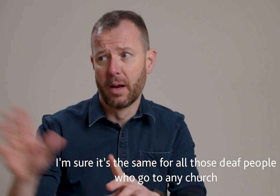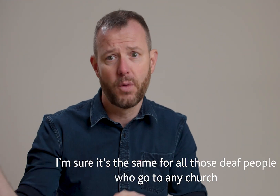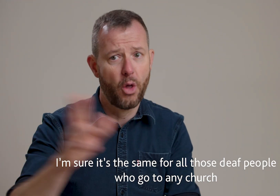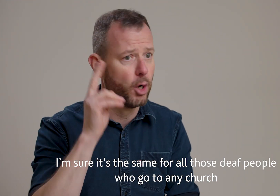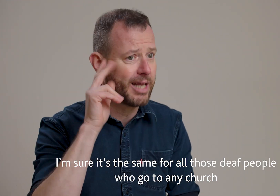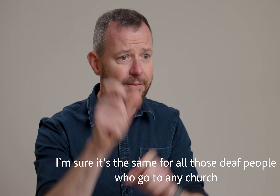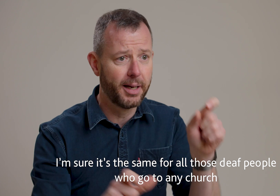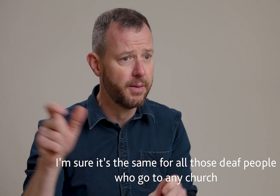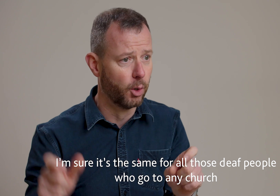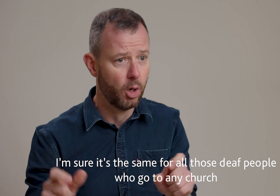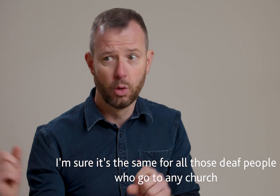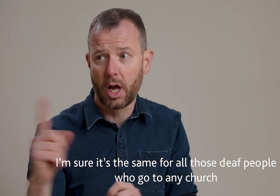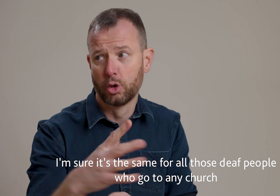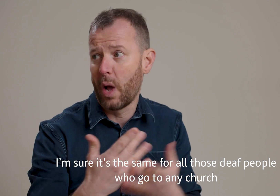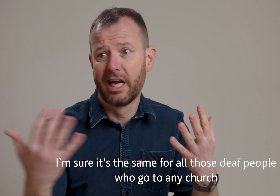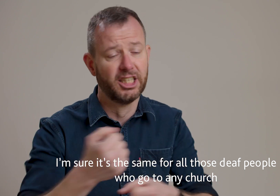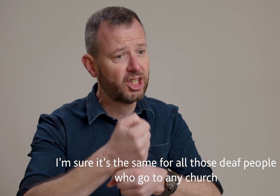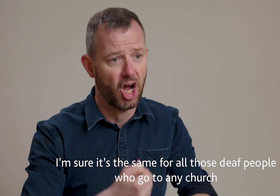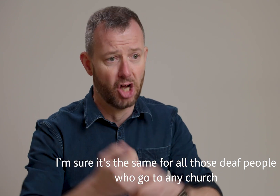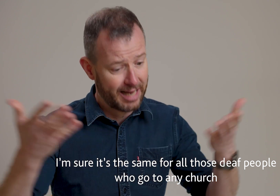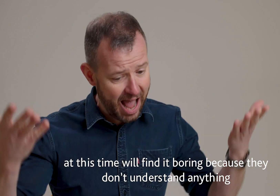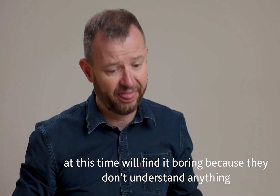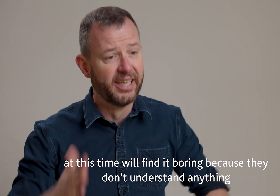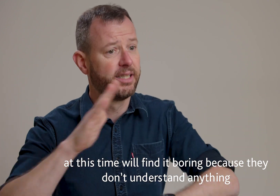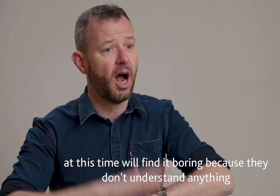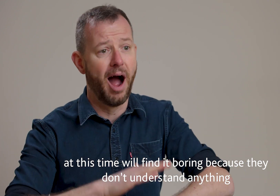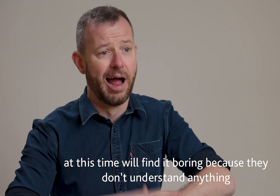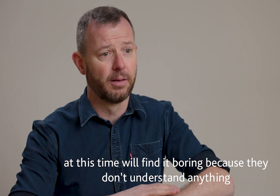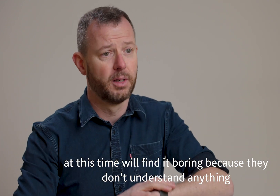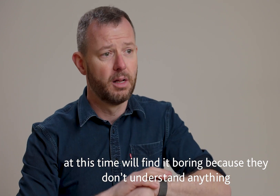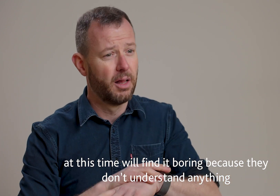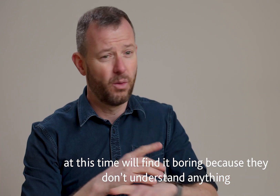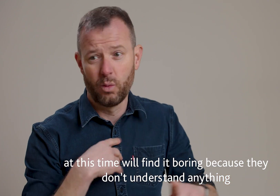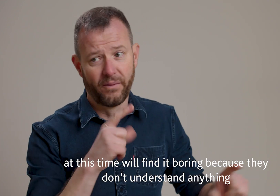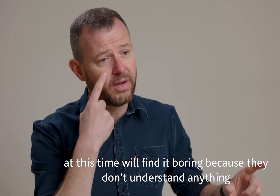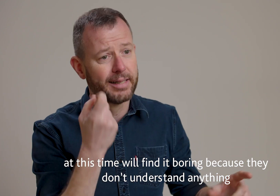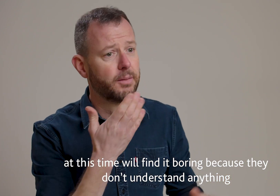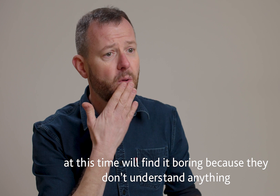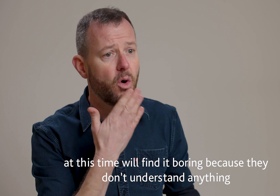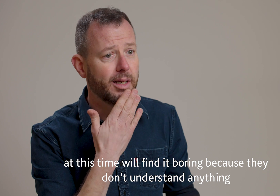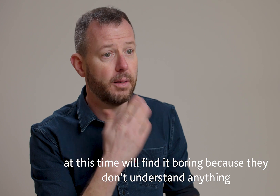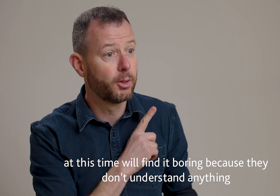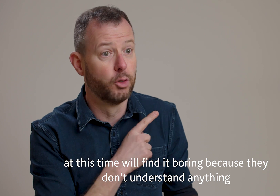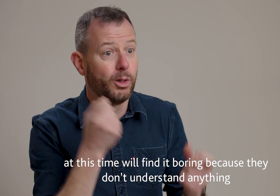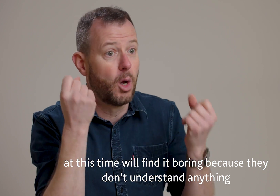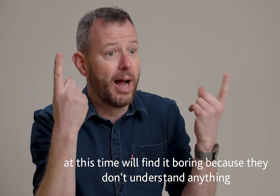for those deaf people who go to any church at this time, we were fighting through it because we don't